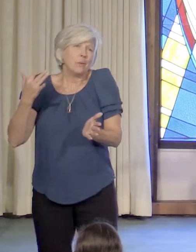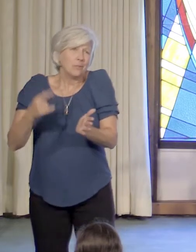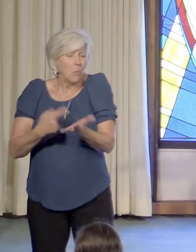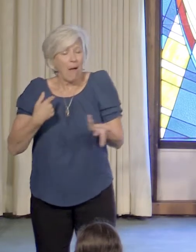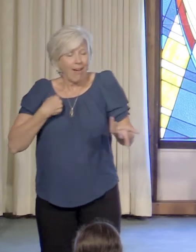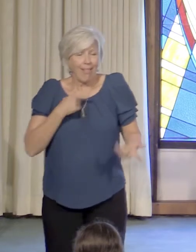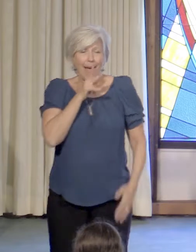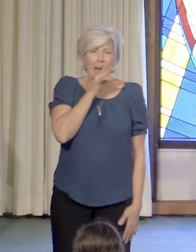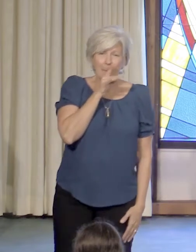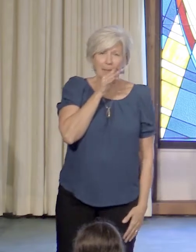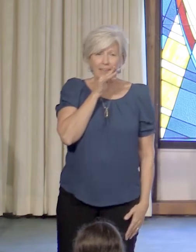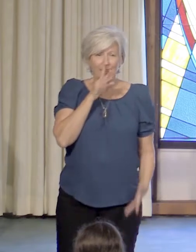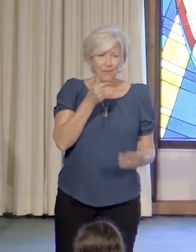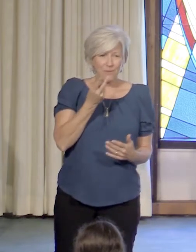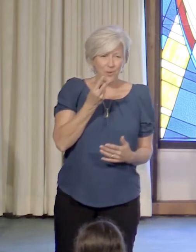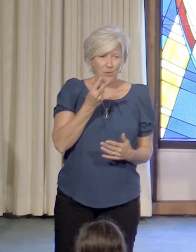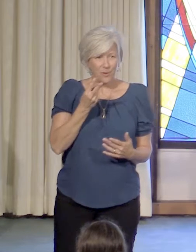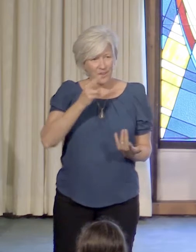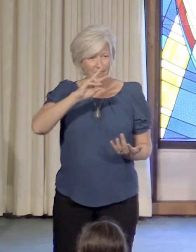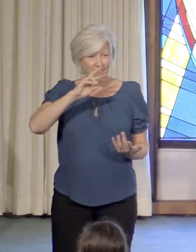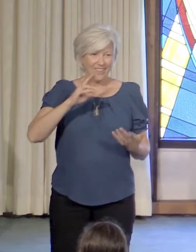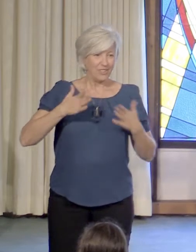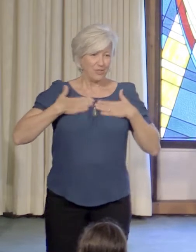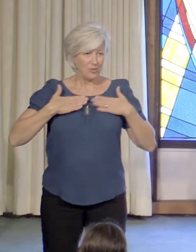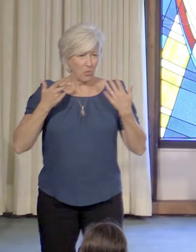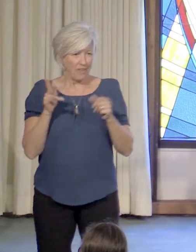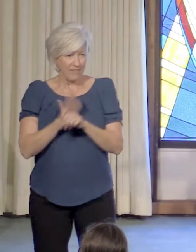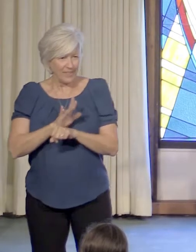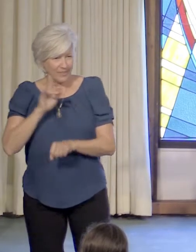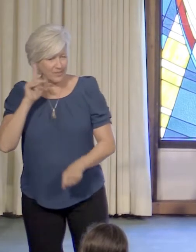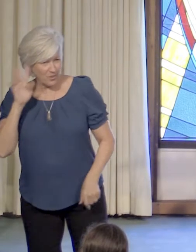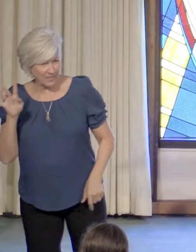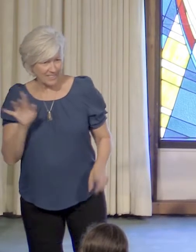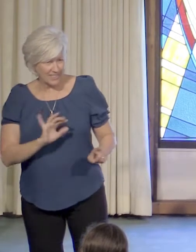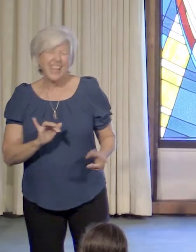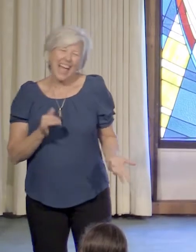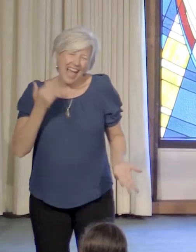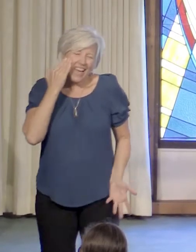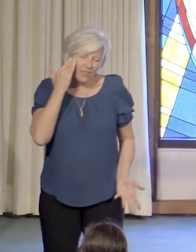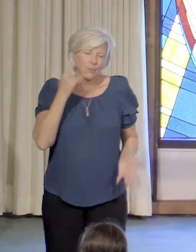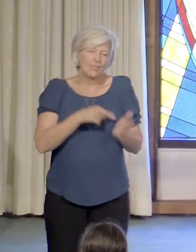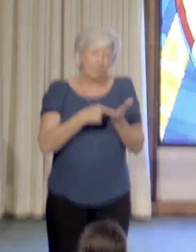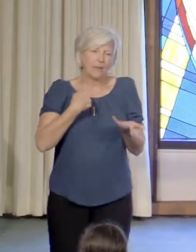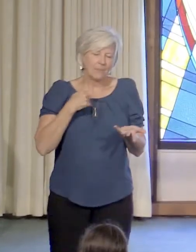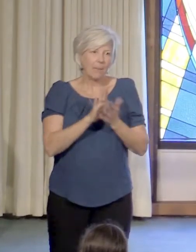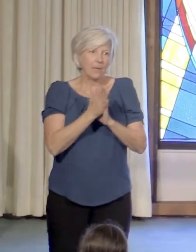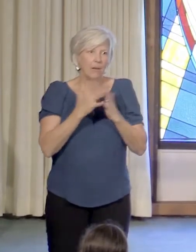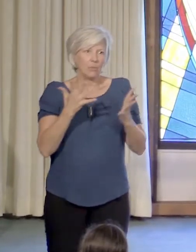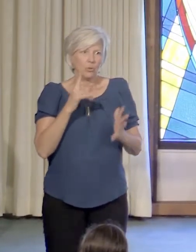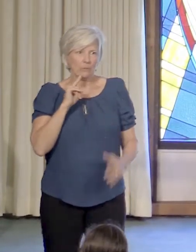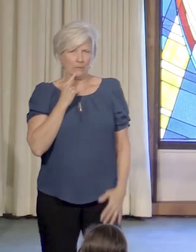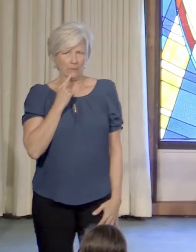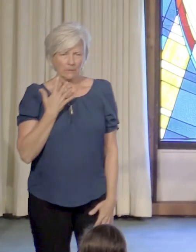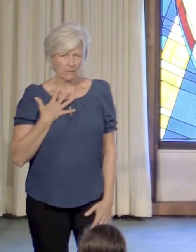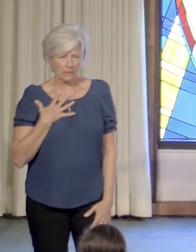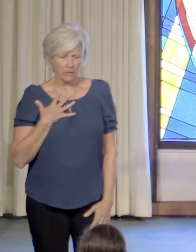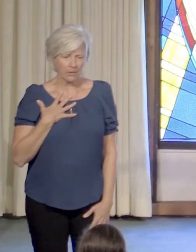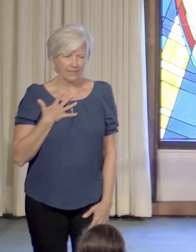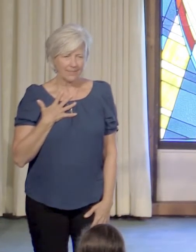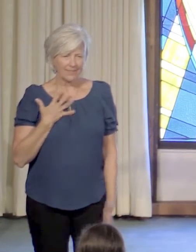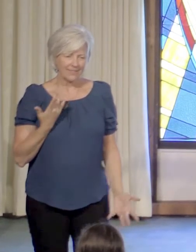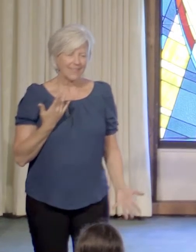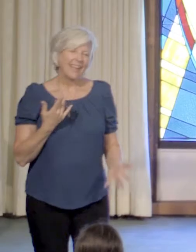I realize sometimes I get a little serious and that sometimes I